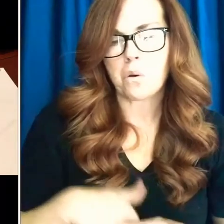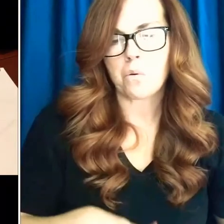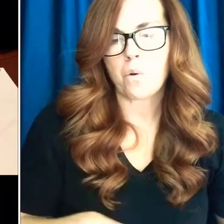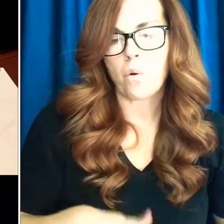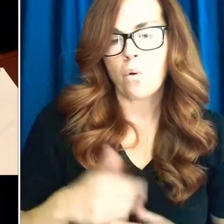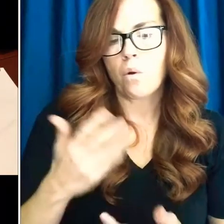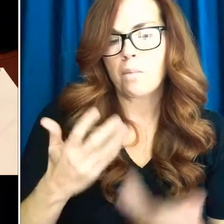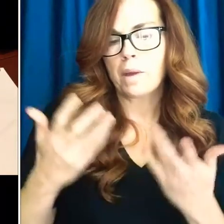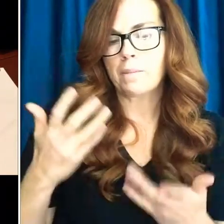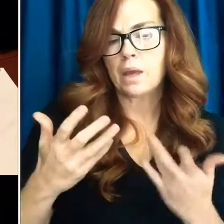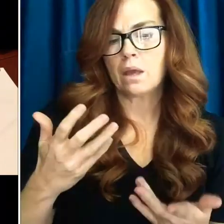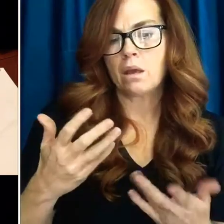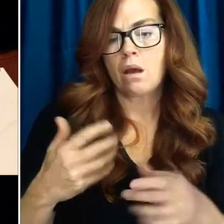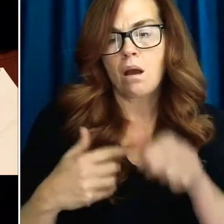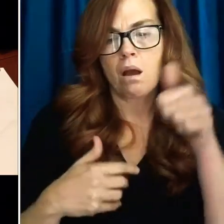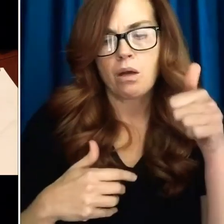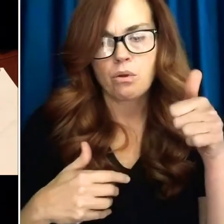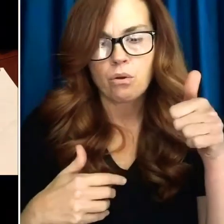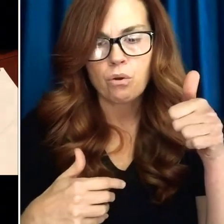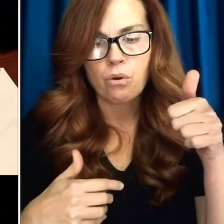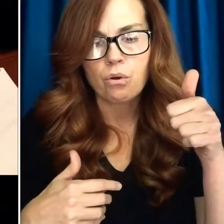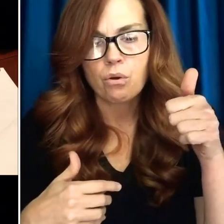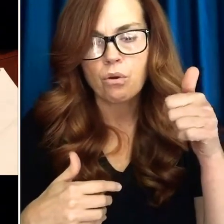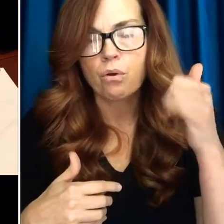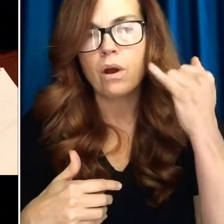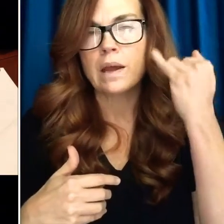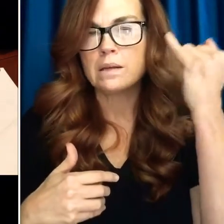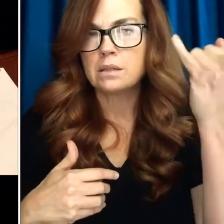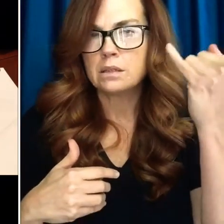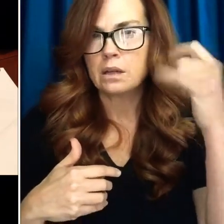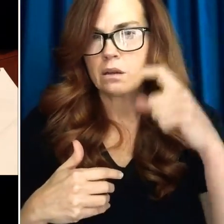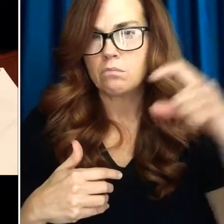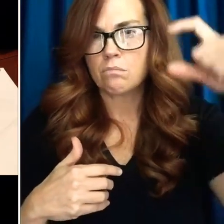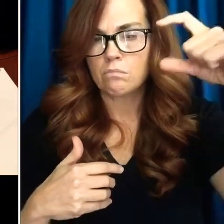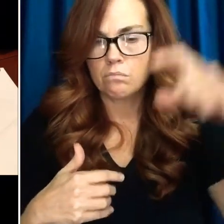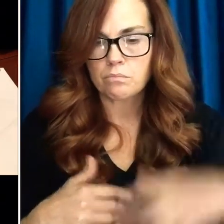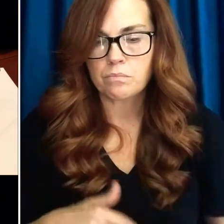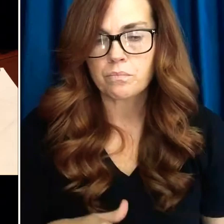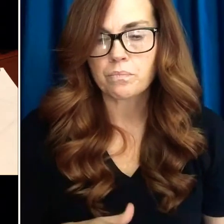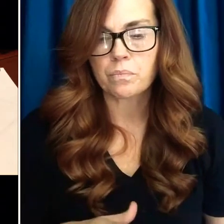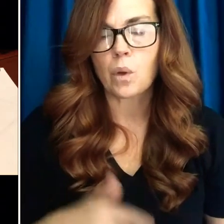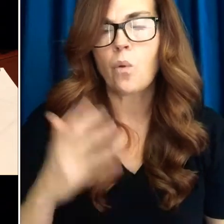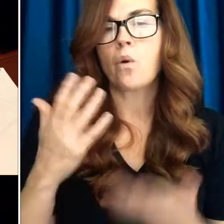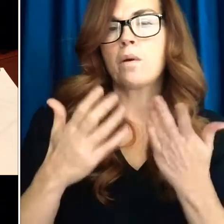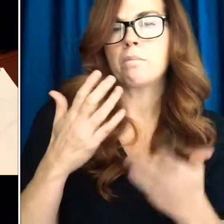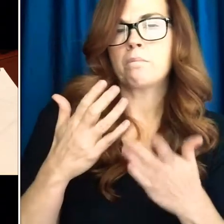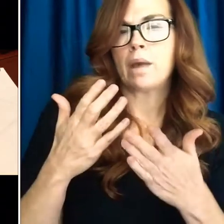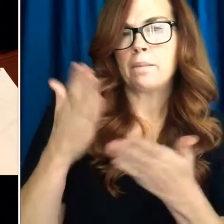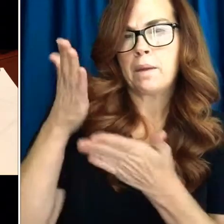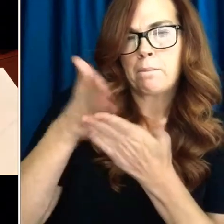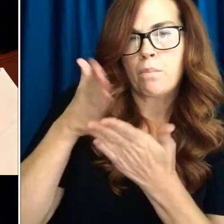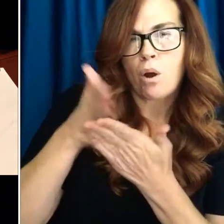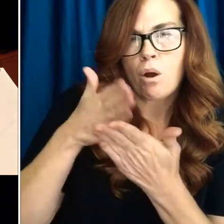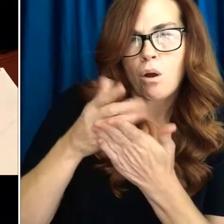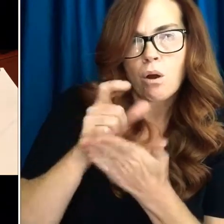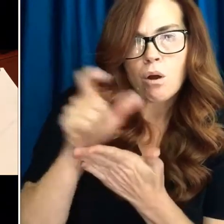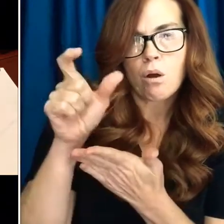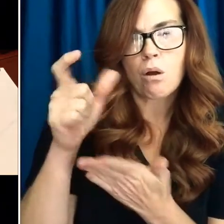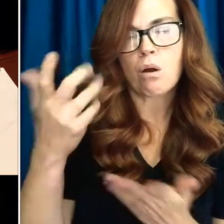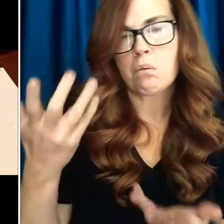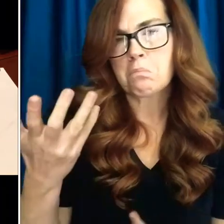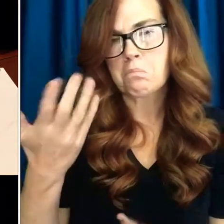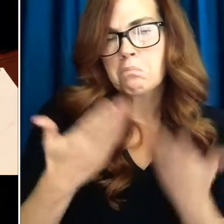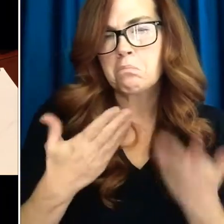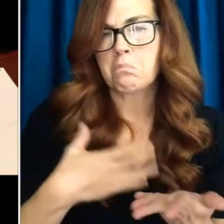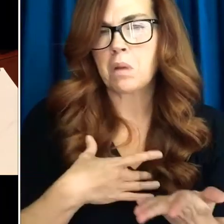something more like this, so it'll just kind of catch the light. Like maybe use some pieces of this. I